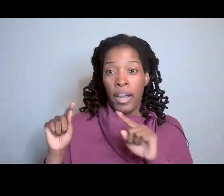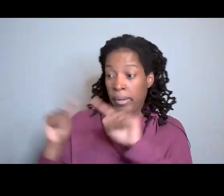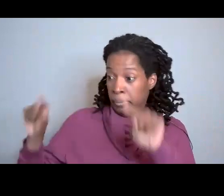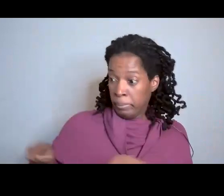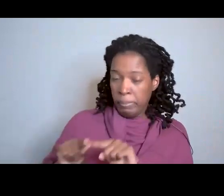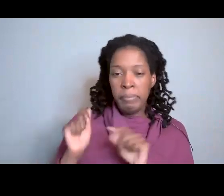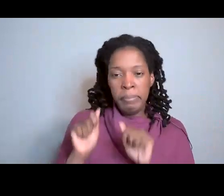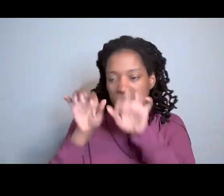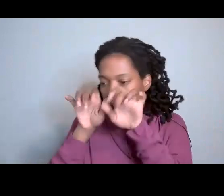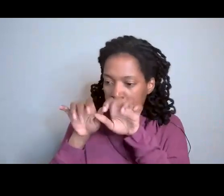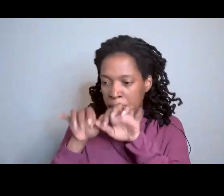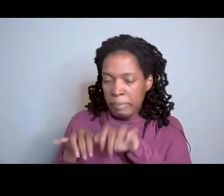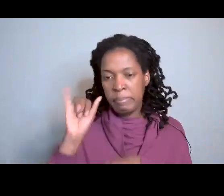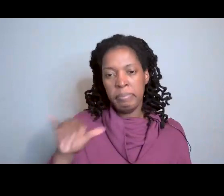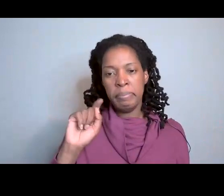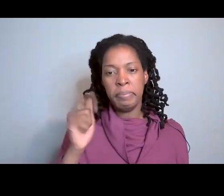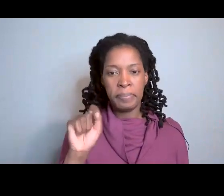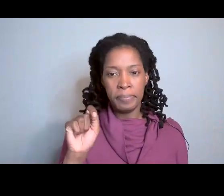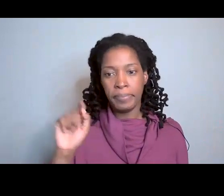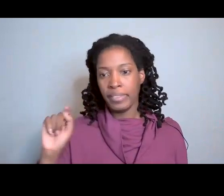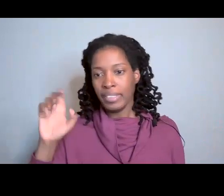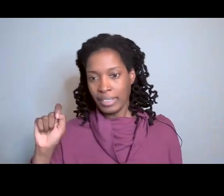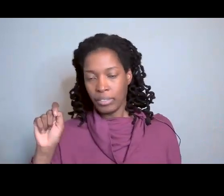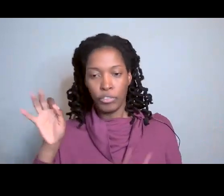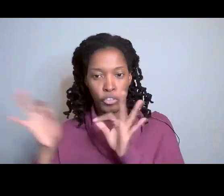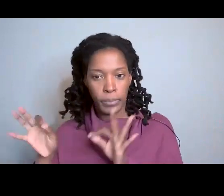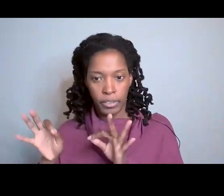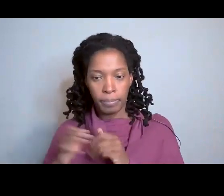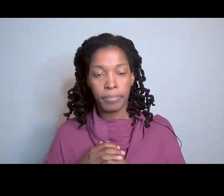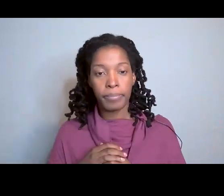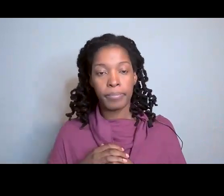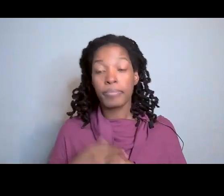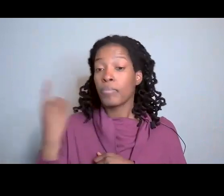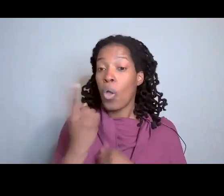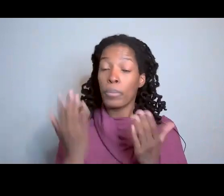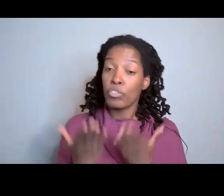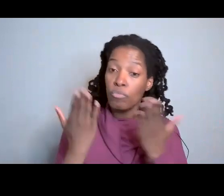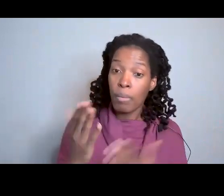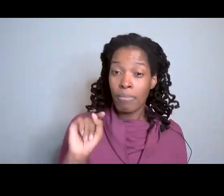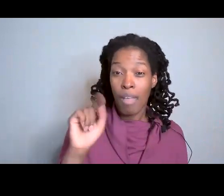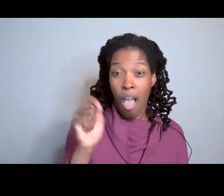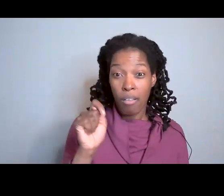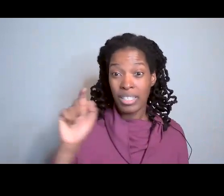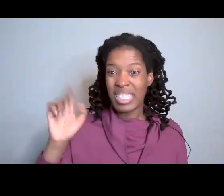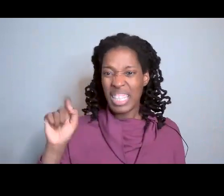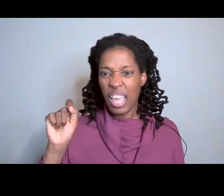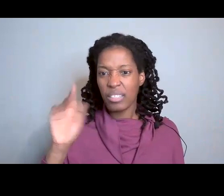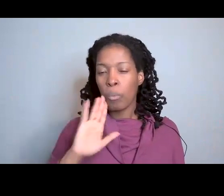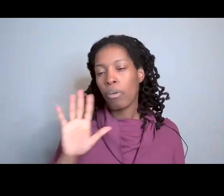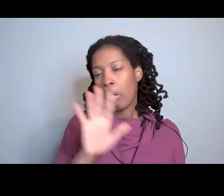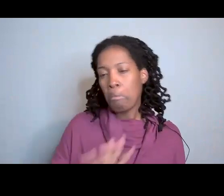your alternative text. We always recommend alternative text to be around 100